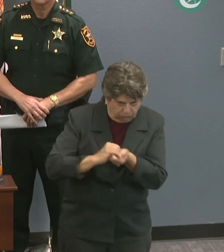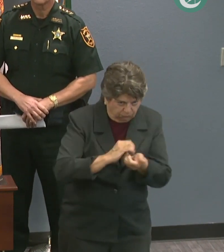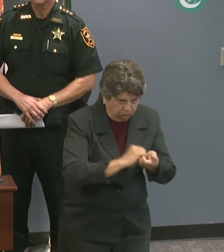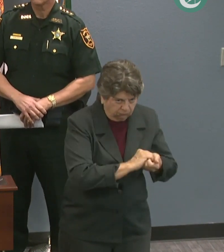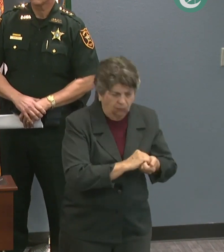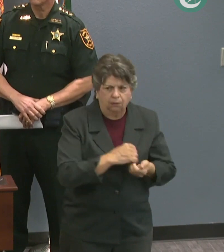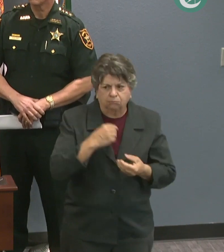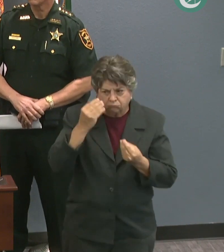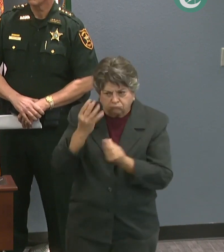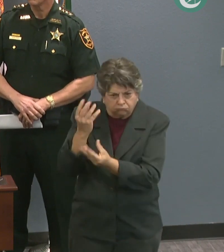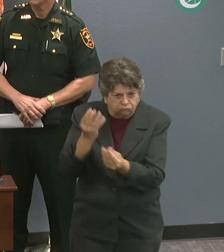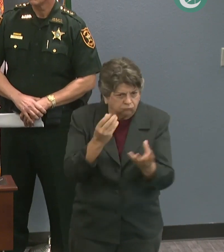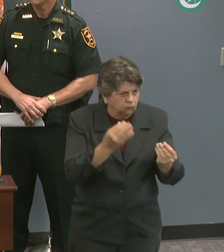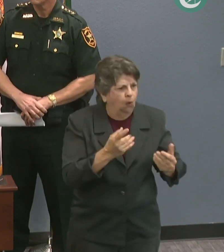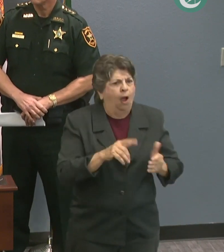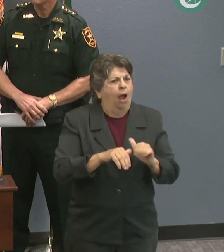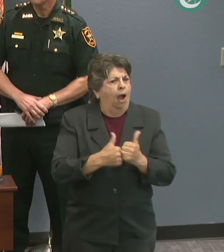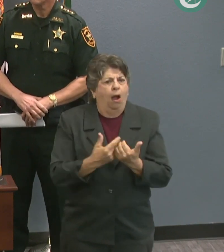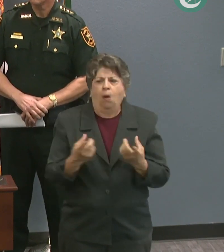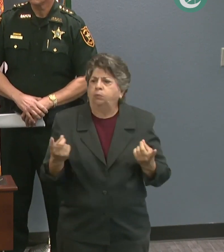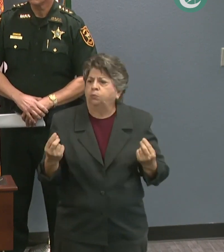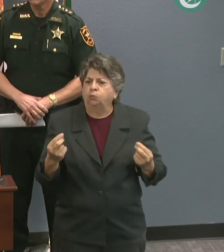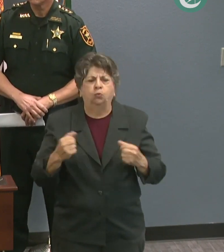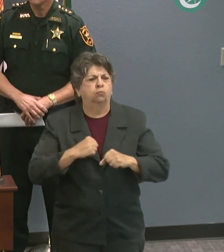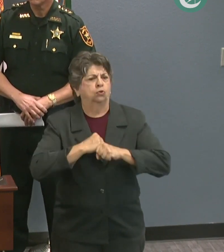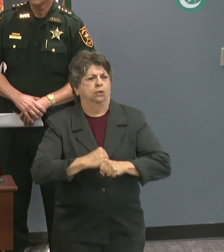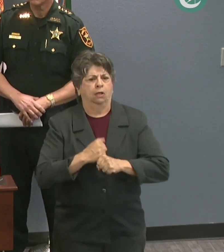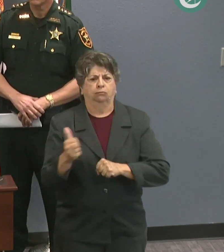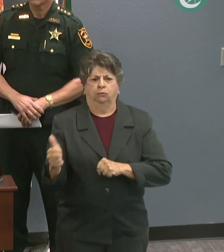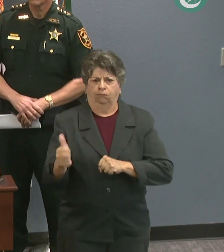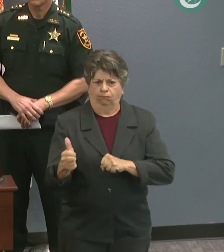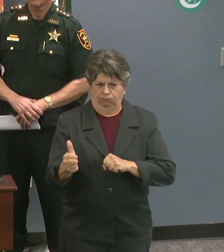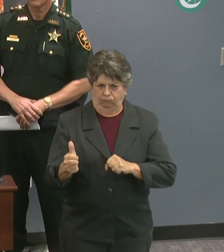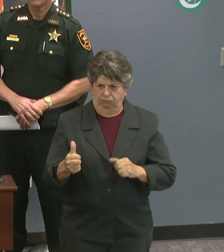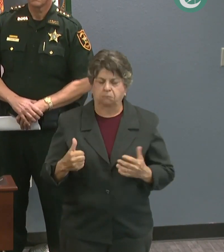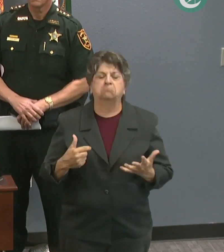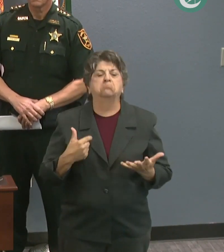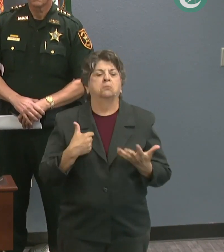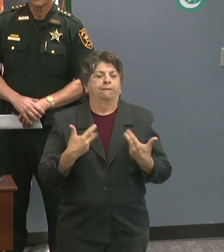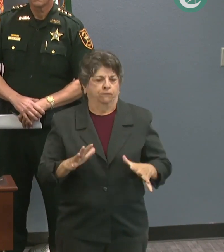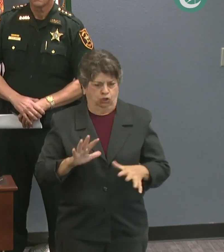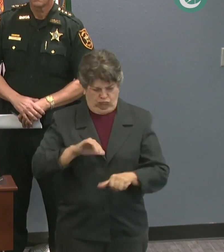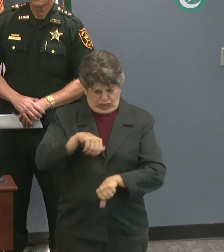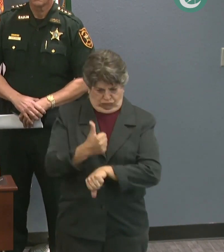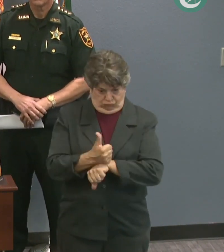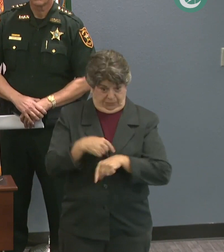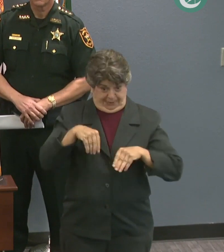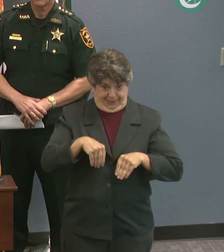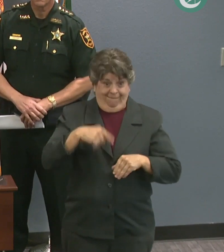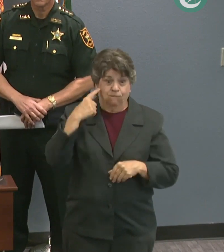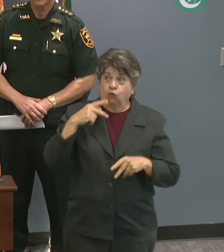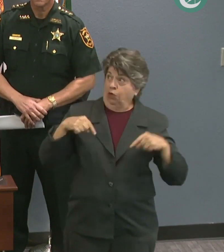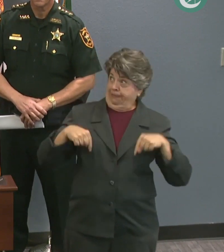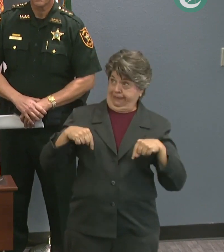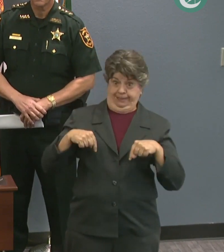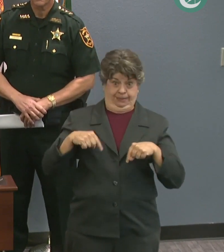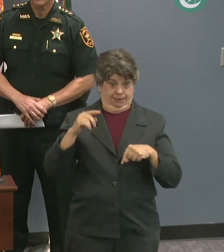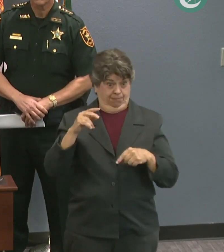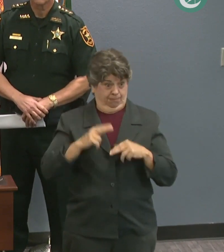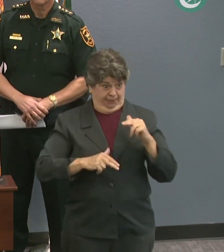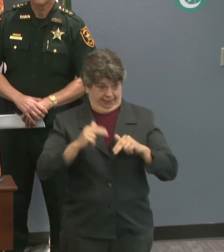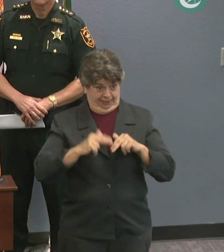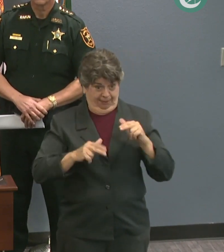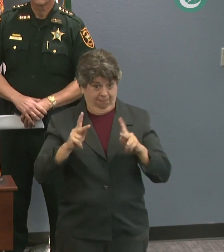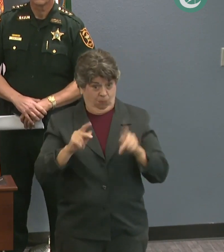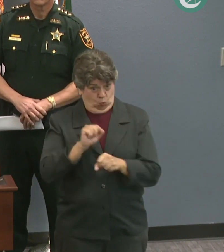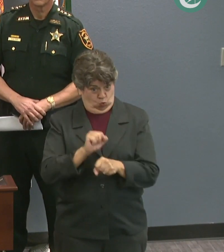these modifications into our internal operations to Pinellas County government. If you go to our website, if you're going to be accessing services, we